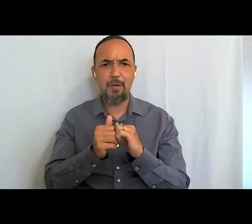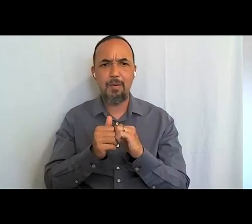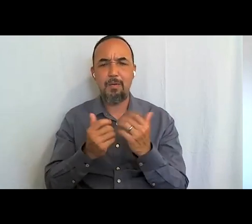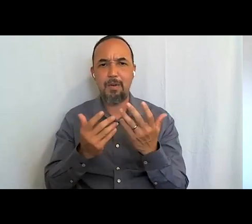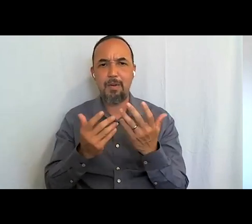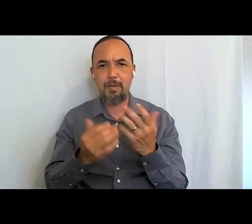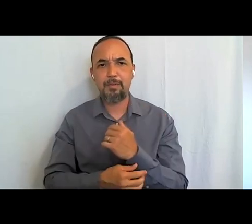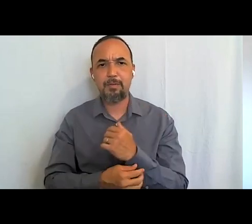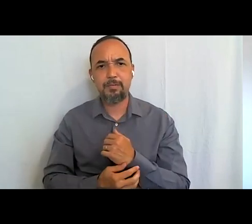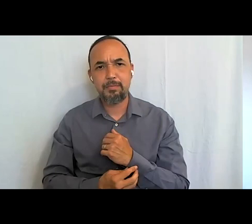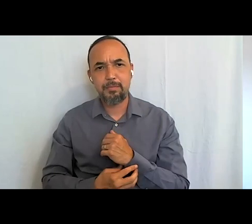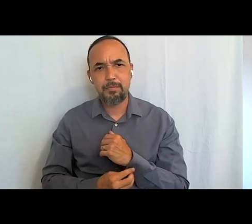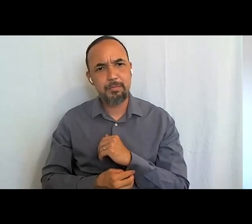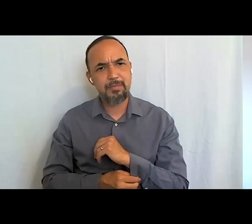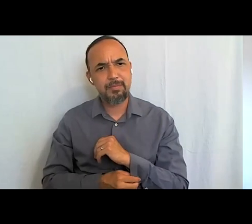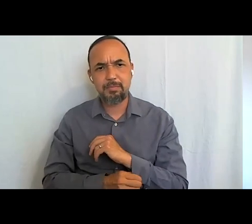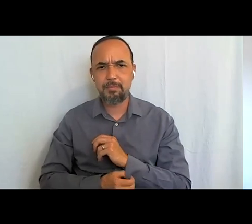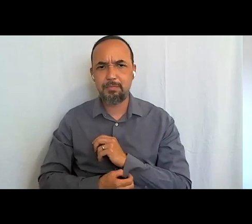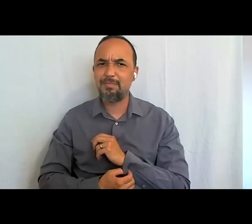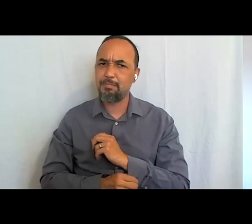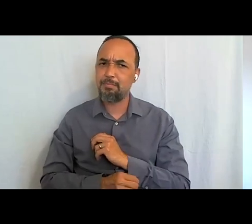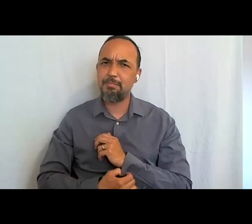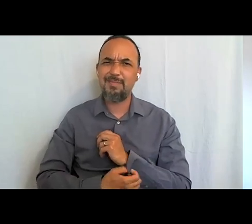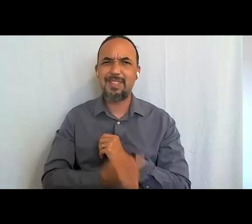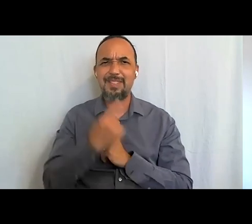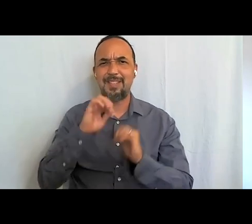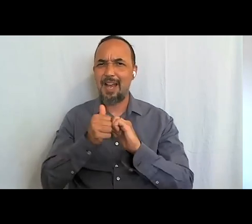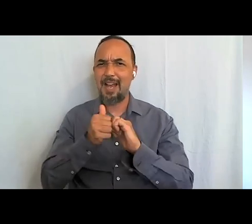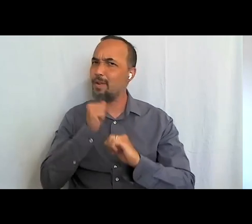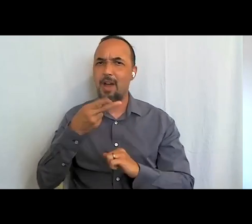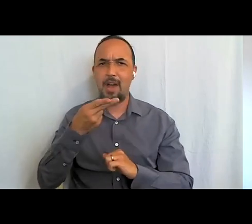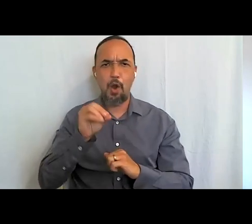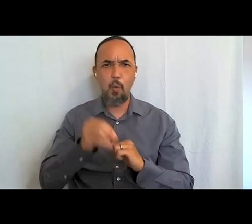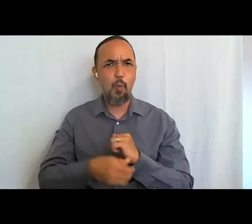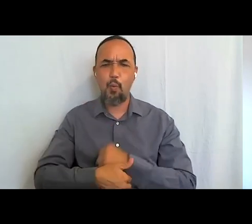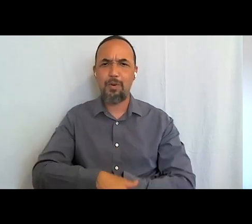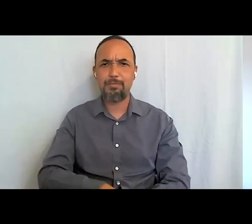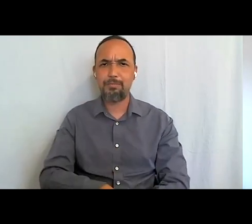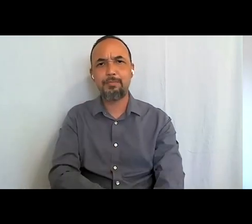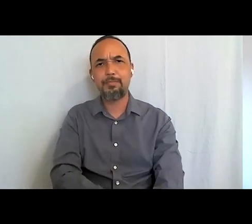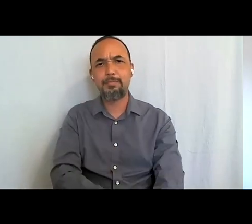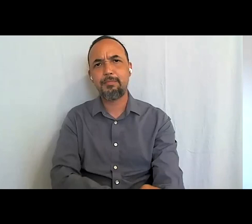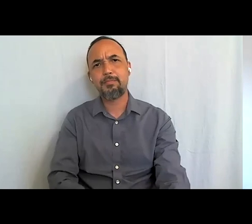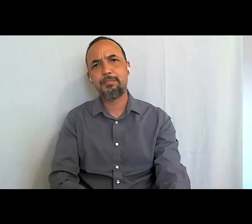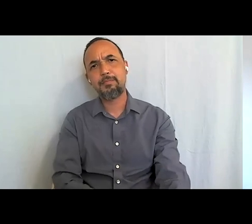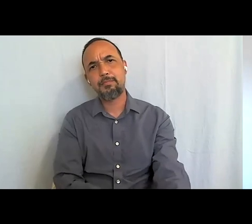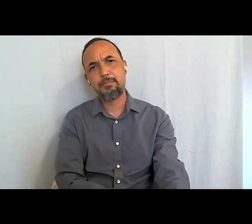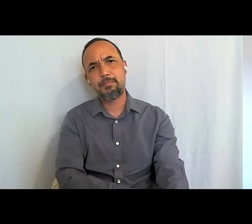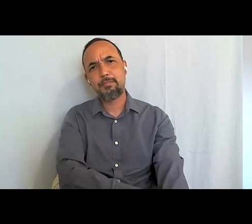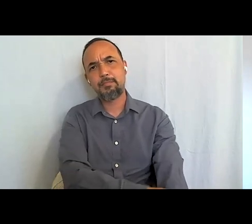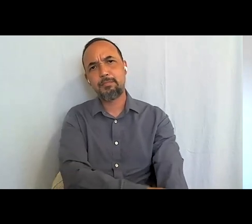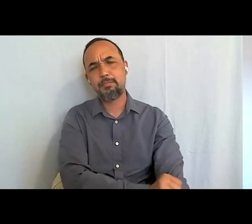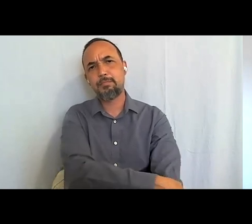it looks like ho. I wrote how, just so we're clear. How often?